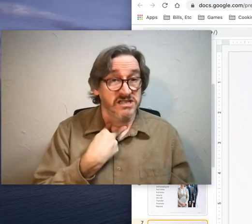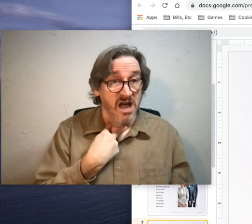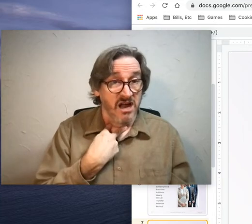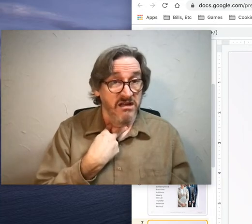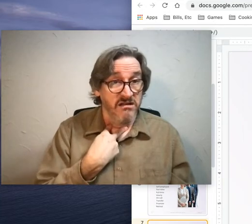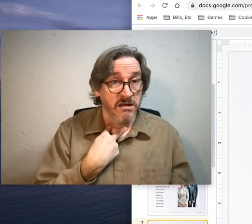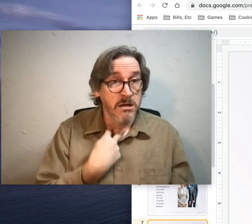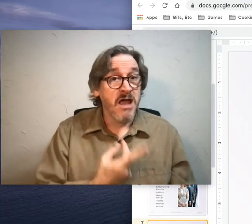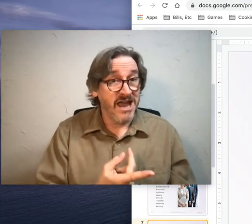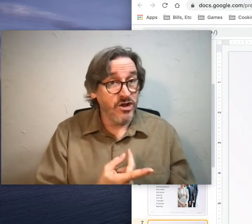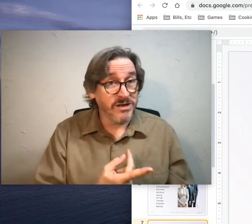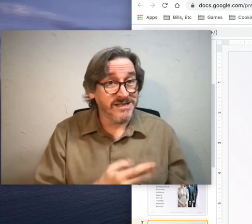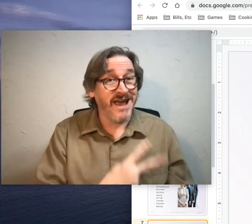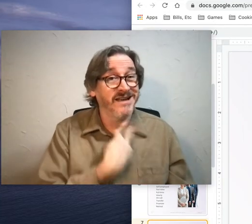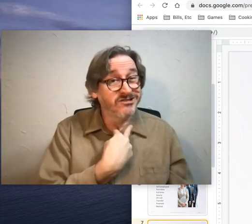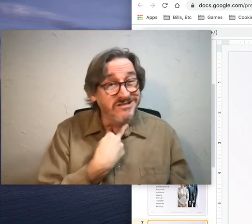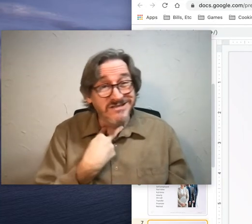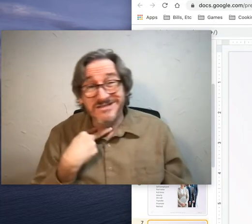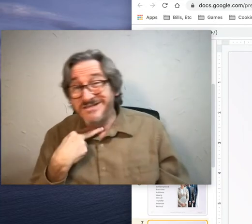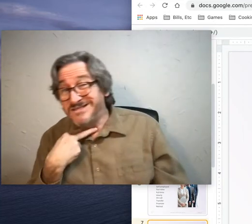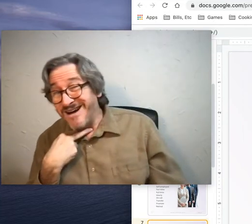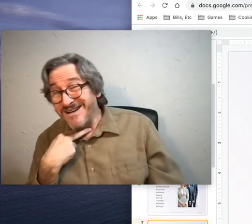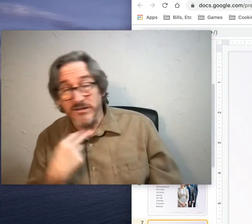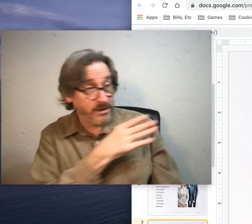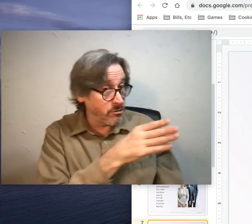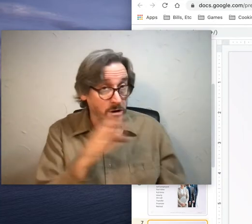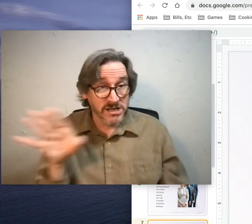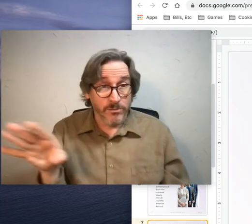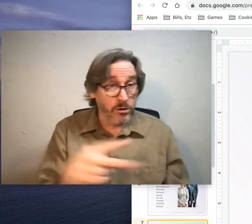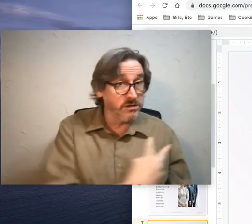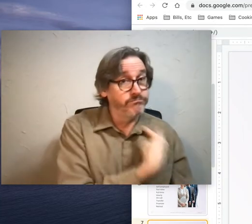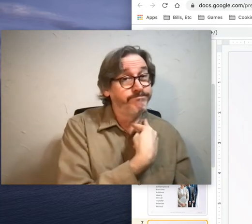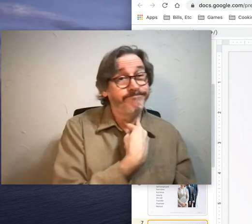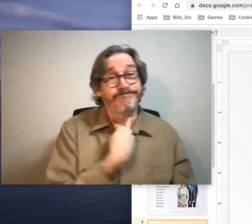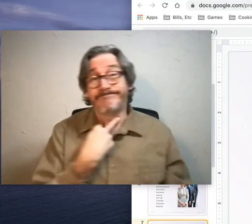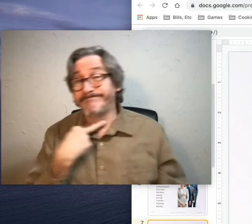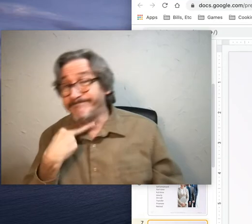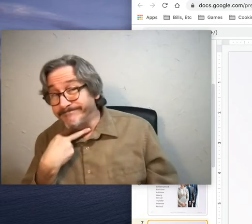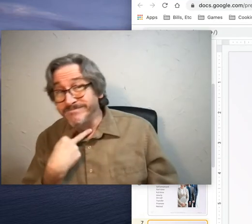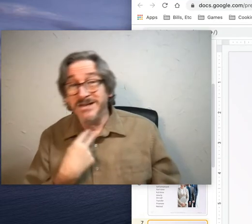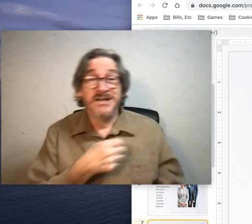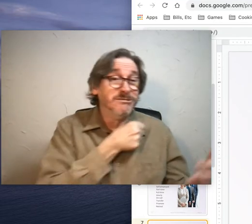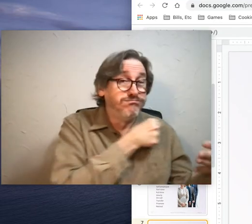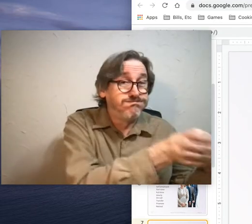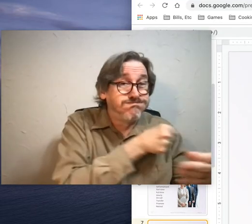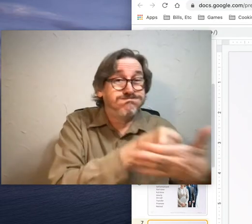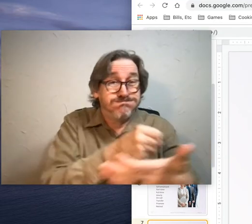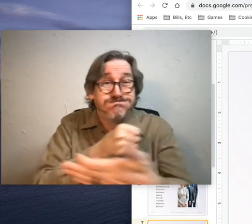or stuck. And you can say stuck, like across the board.